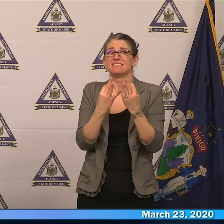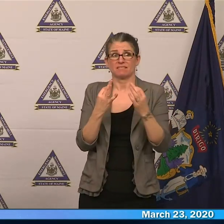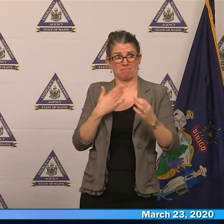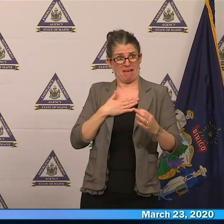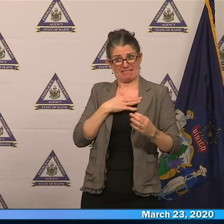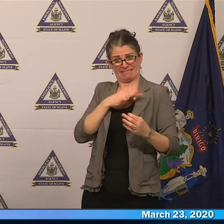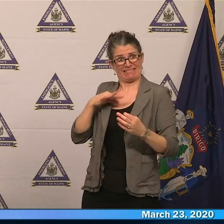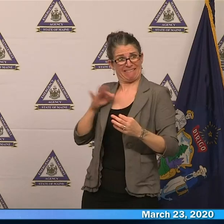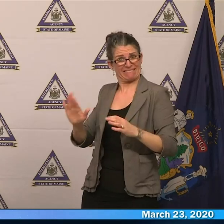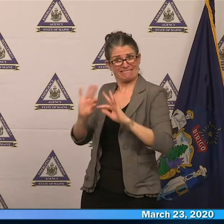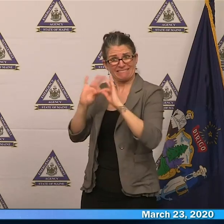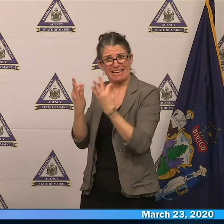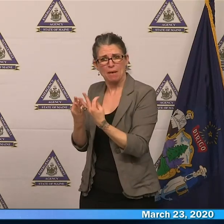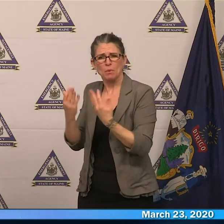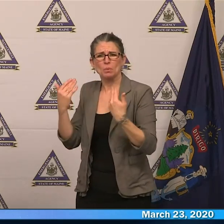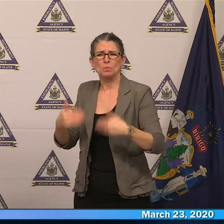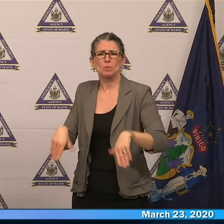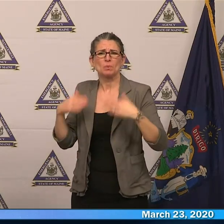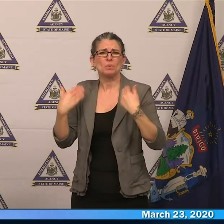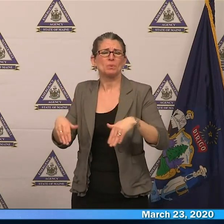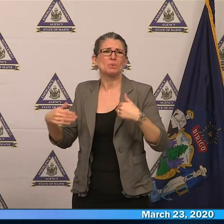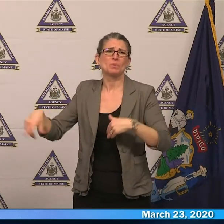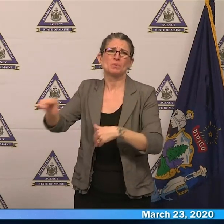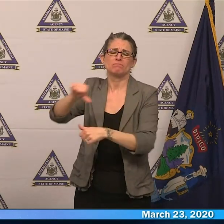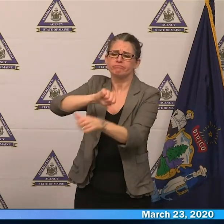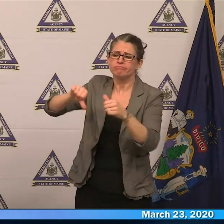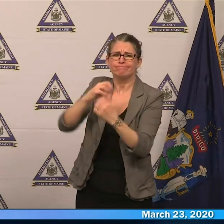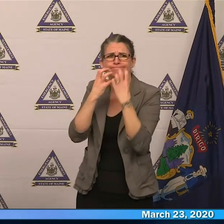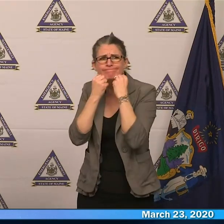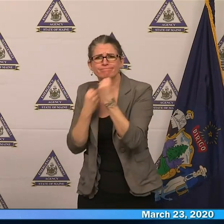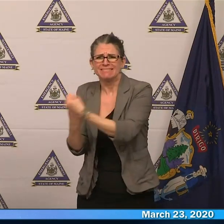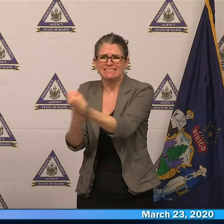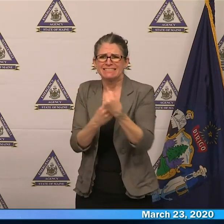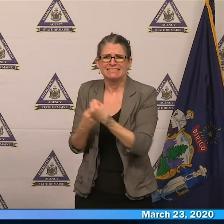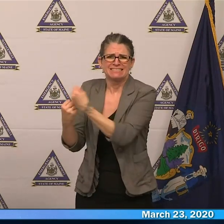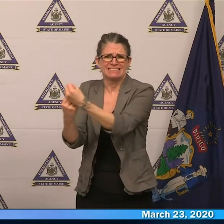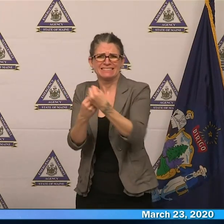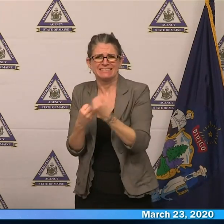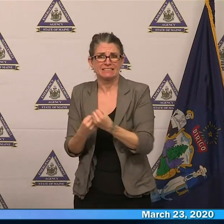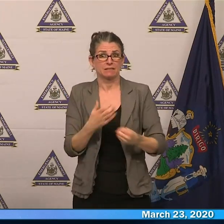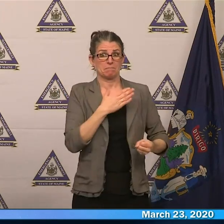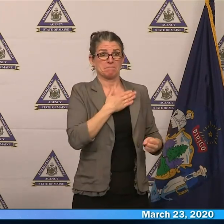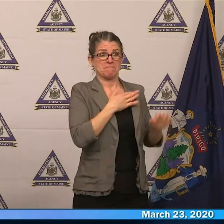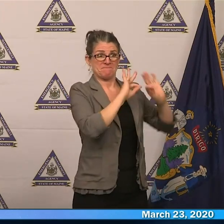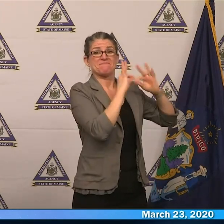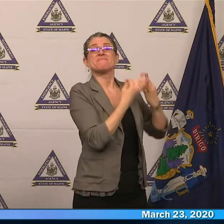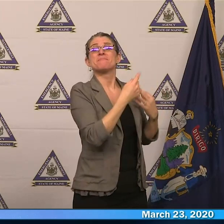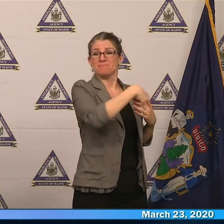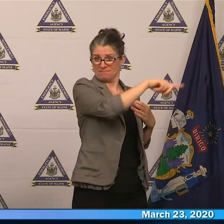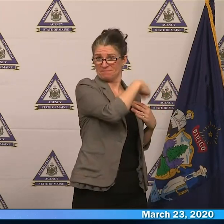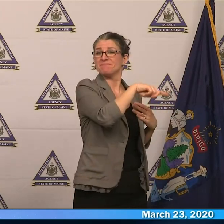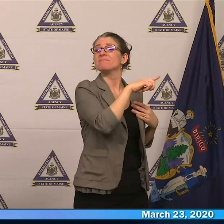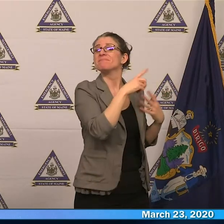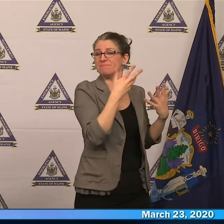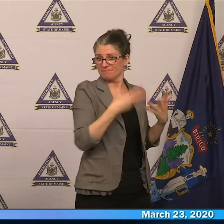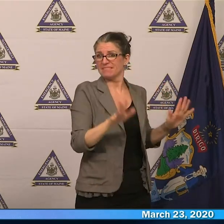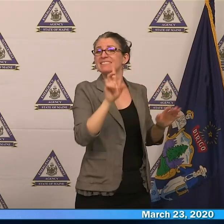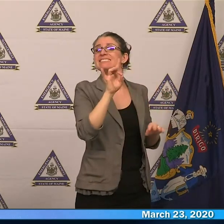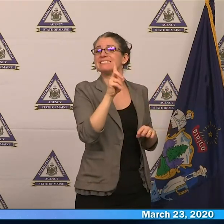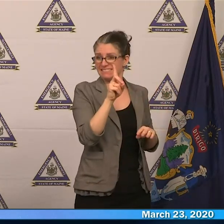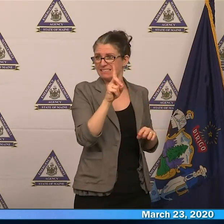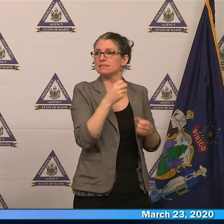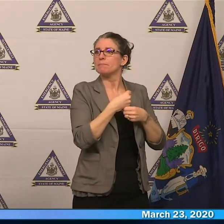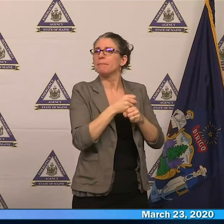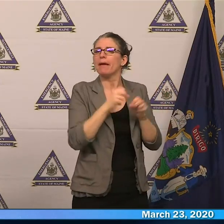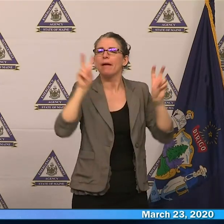this is a long-term activation. And so the message that I've tried to convey to my staff is not just one of gratitude, but also